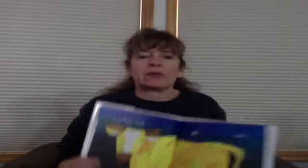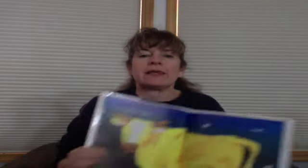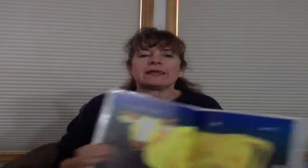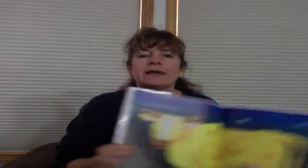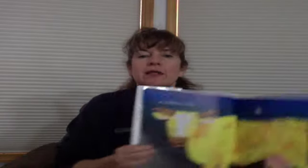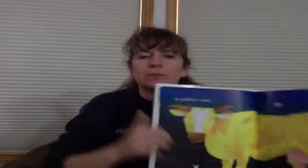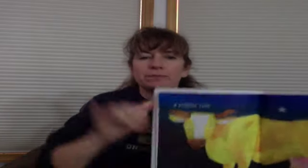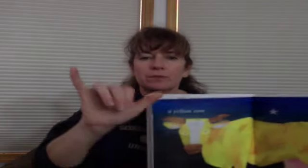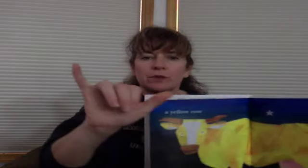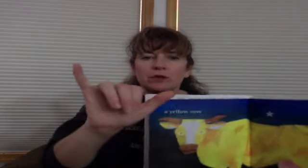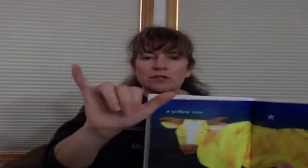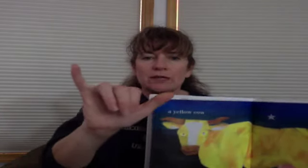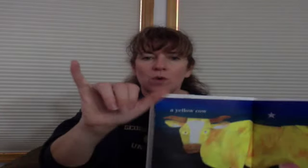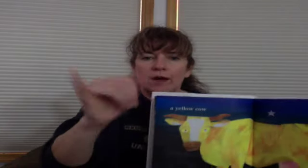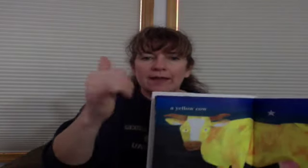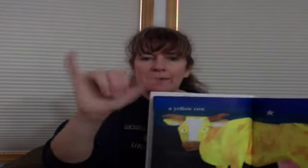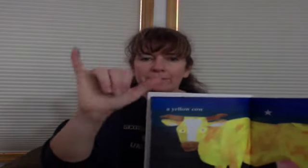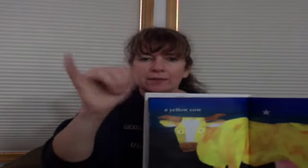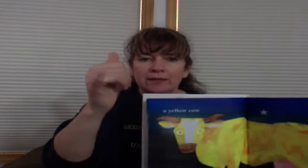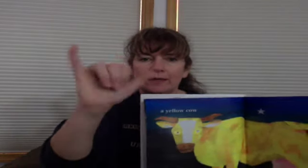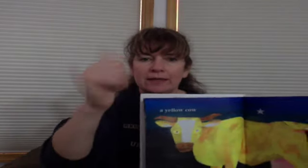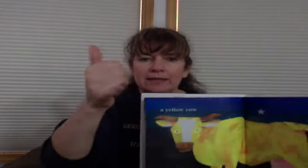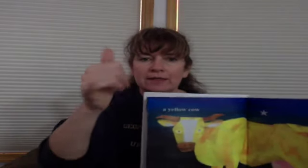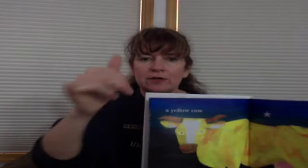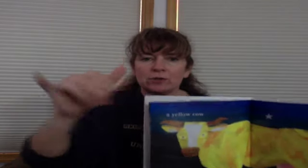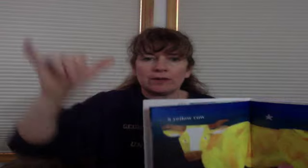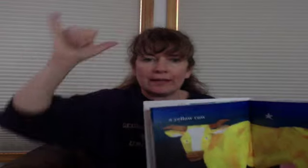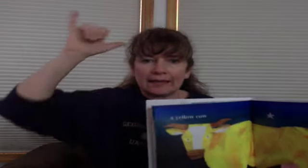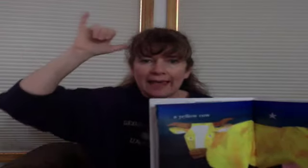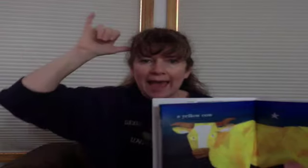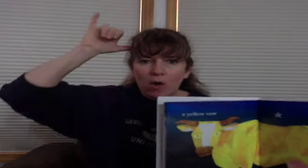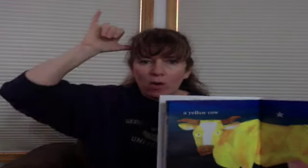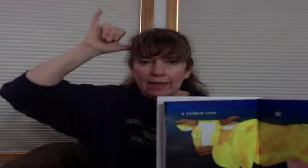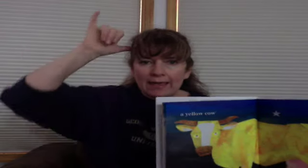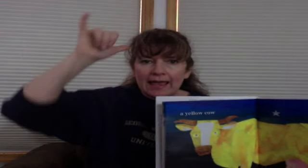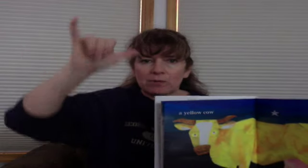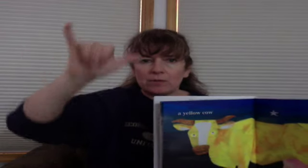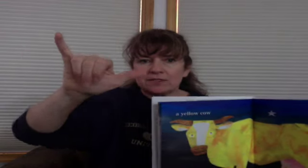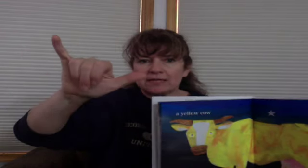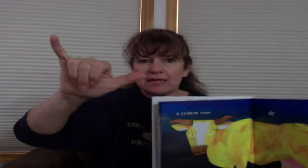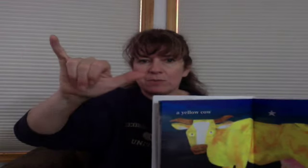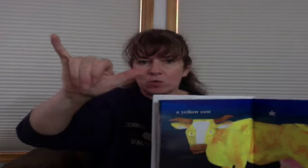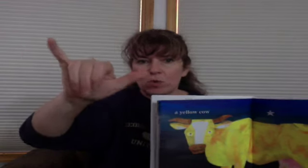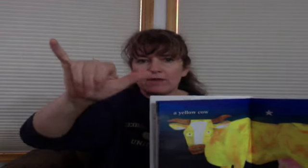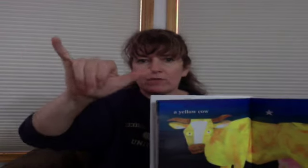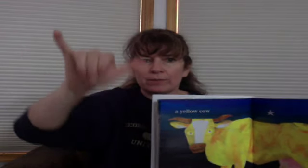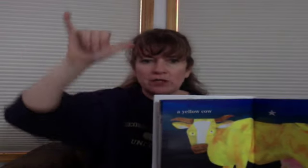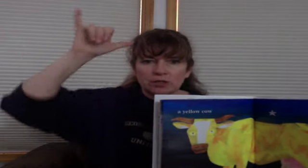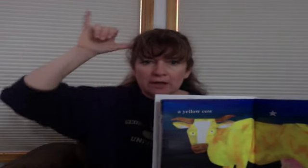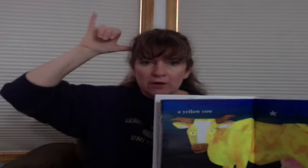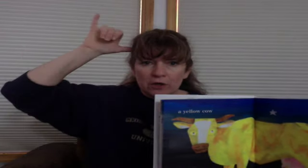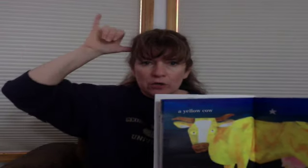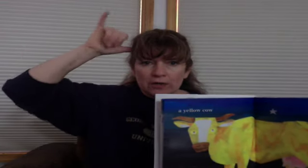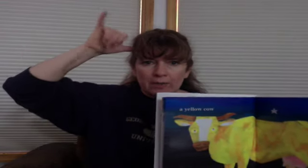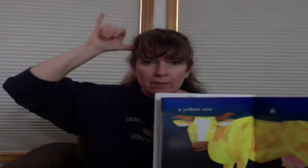Yellow. You shake a Y. Yellow. Cow. And with the same Y formation you come up and